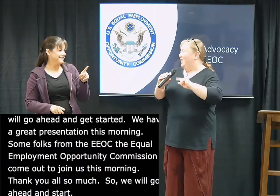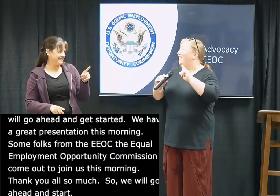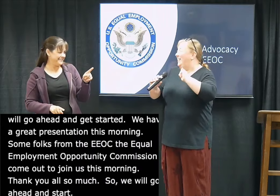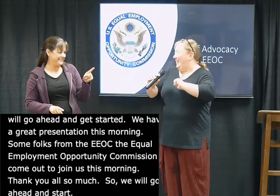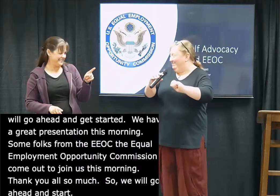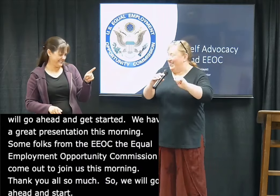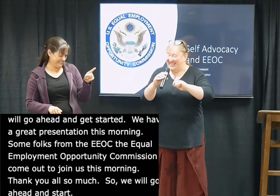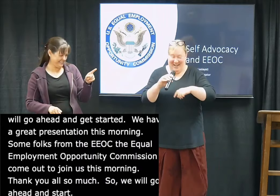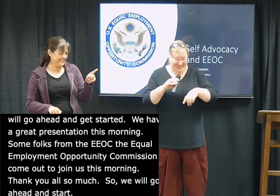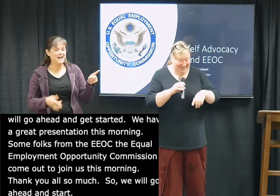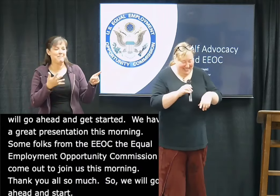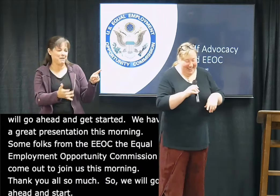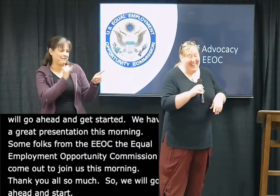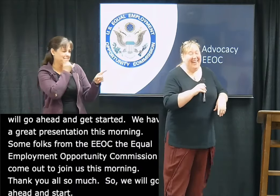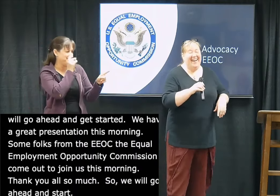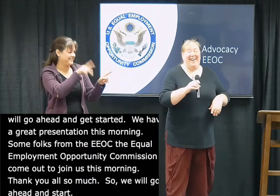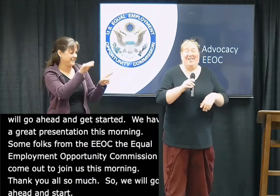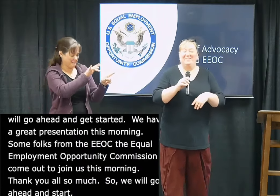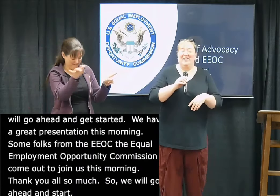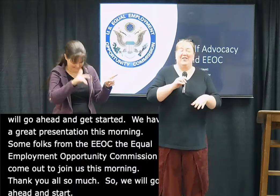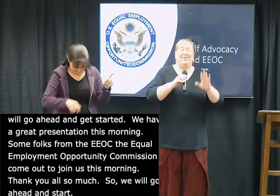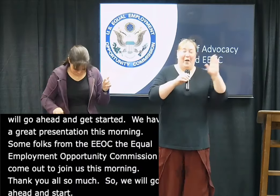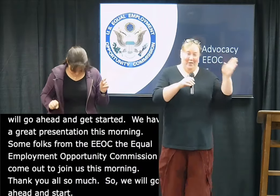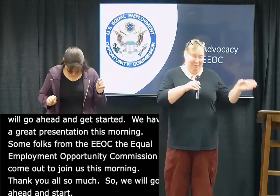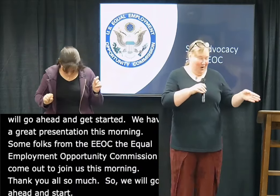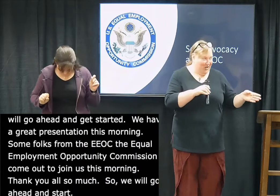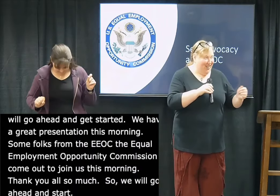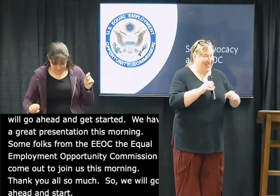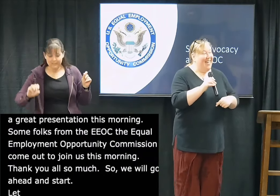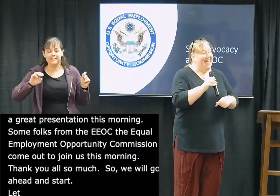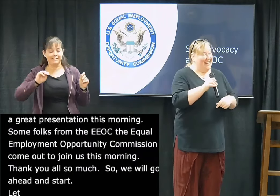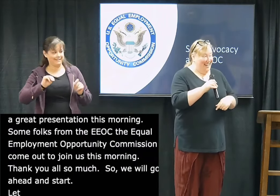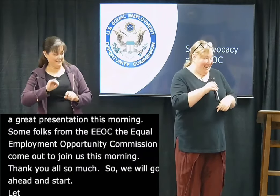probably going to mess it up. Let me see. With Marjan Hedayati.